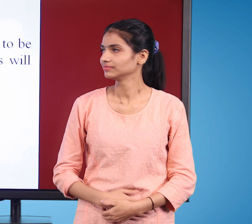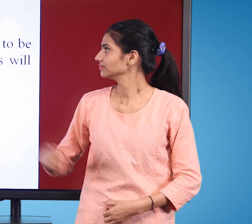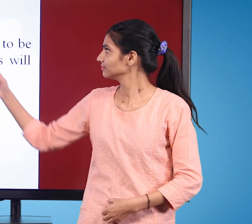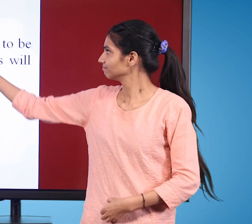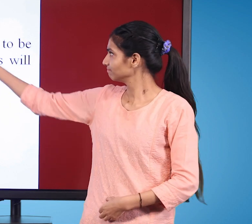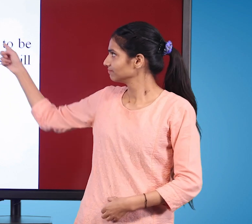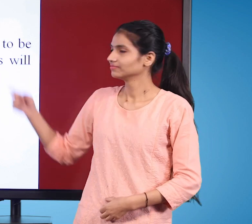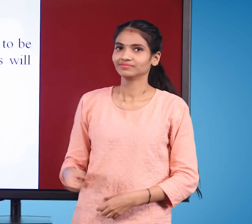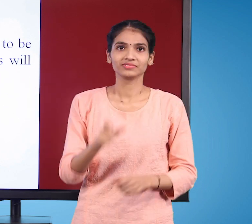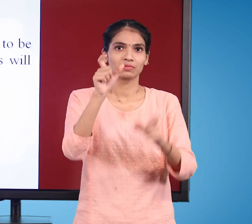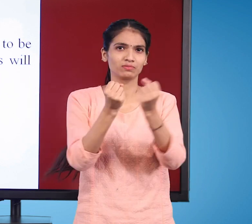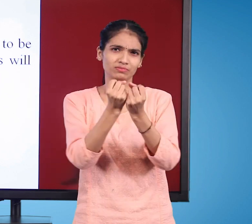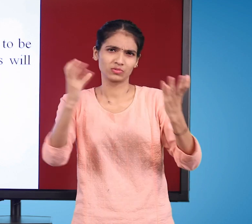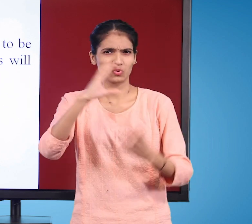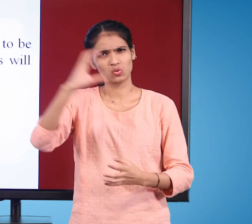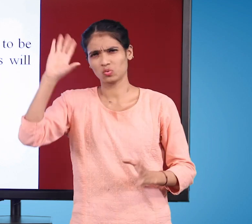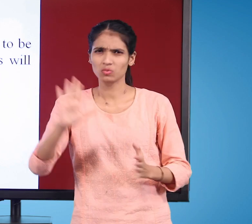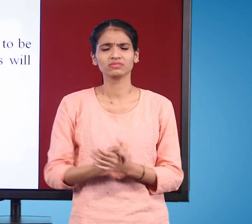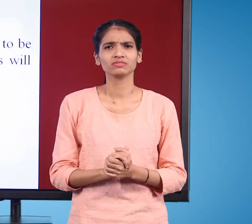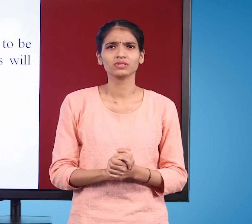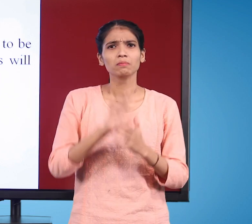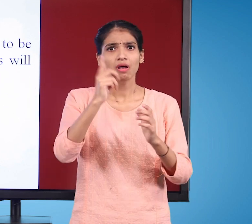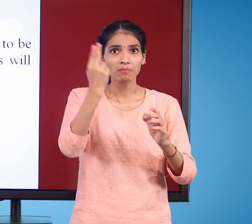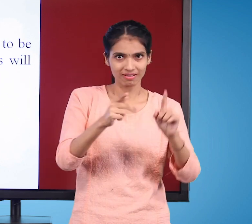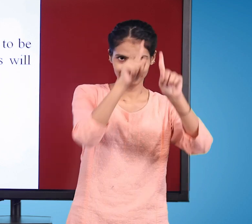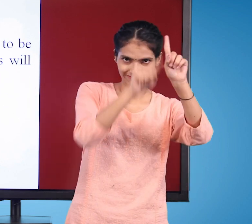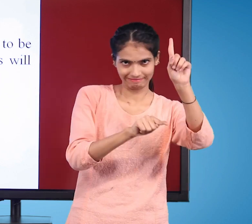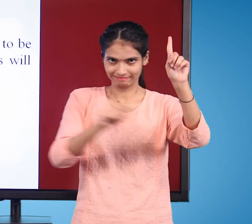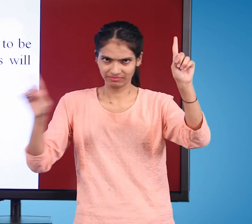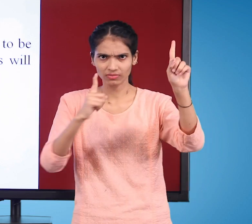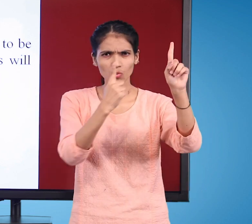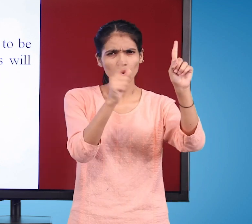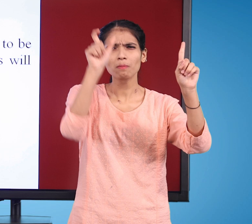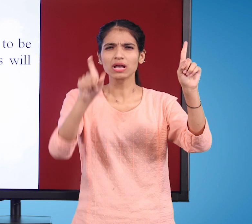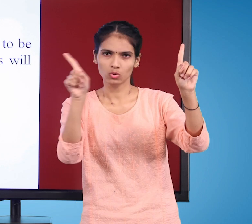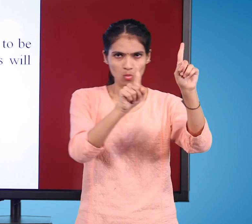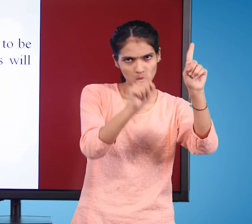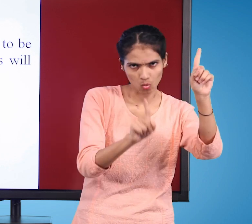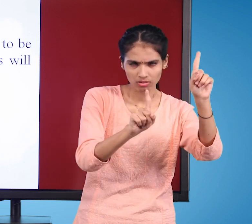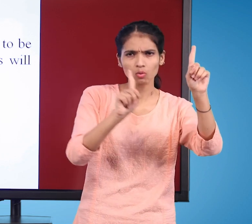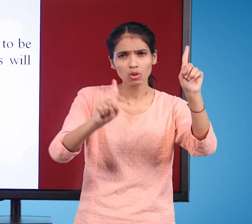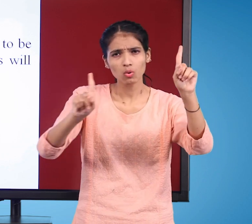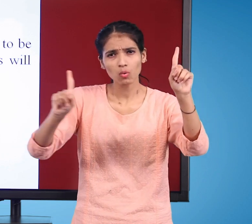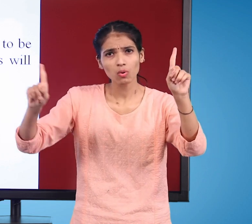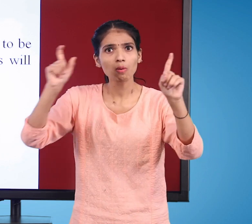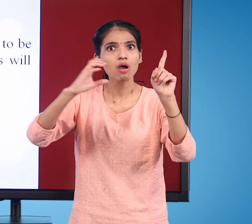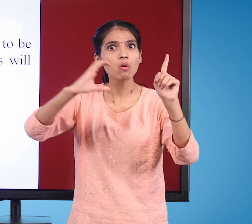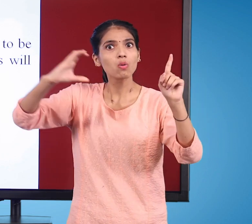The numbers are in crores. So, if you take 1 unit length to be 1 person, drawing the bars will